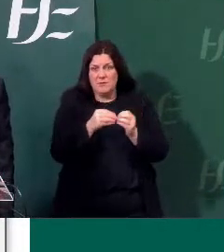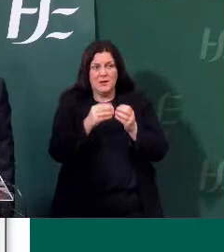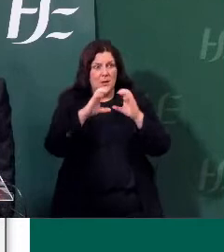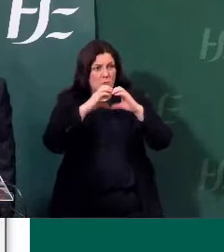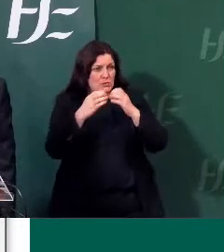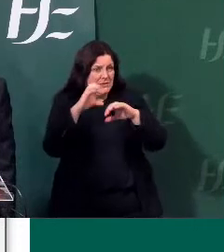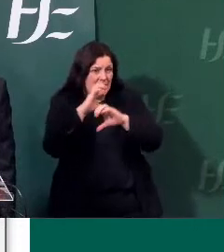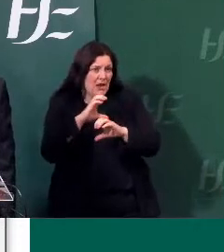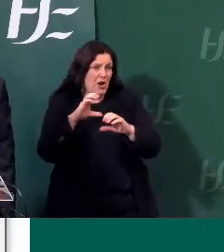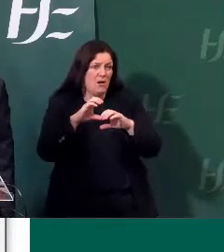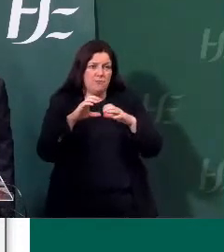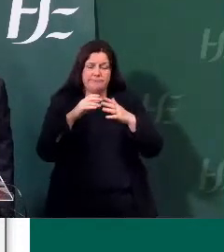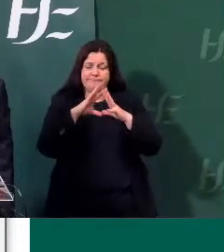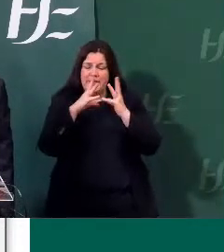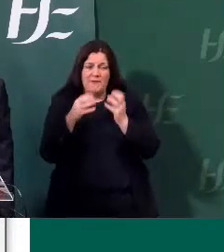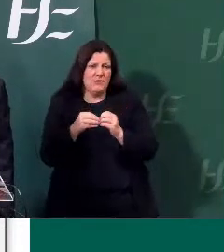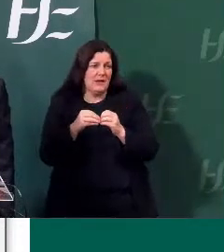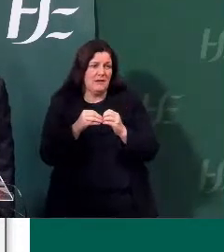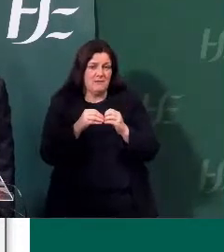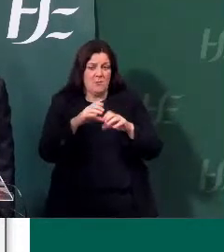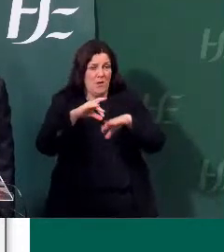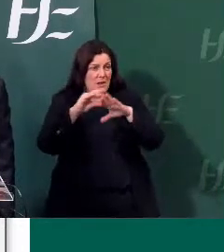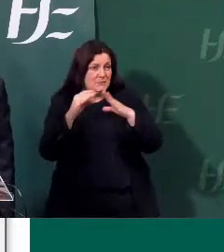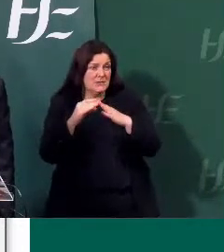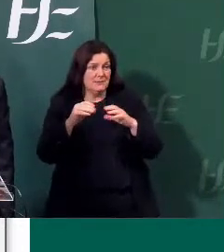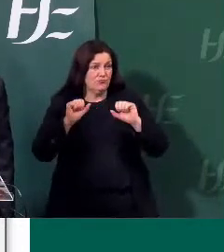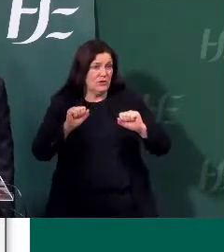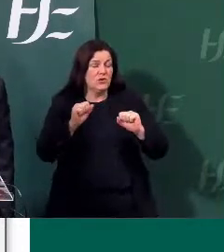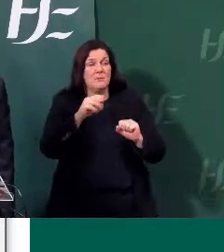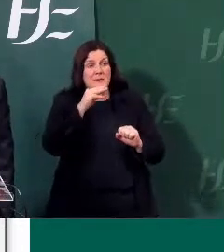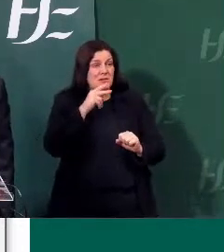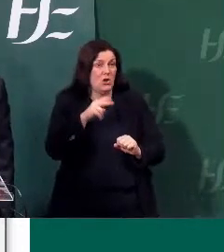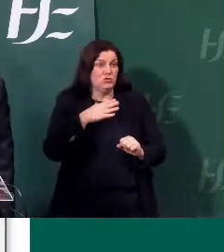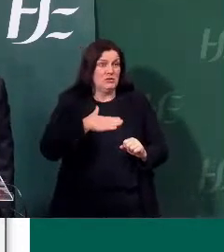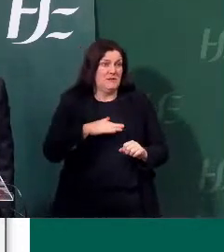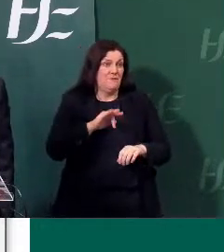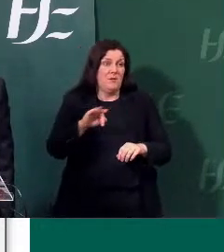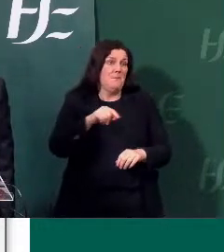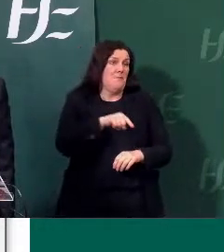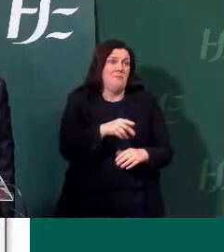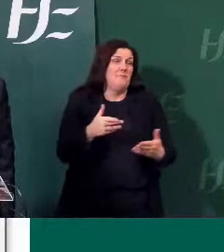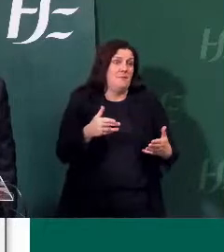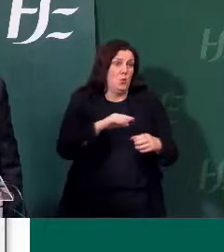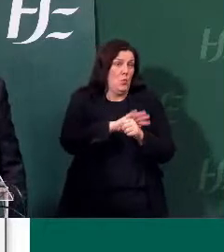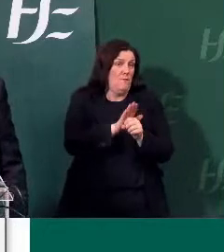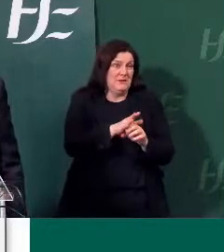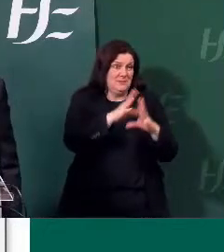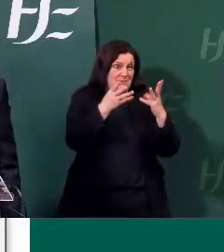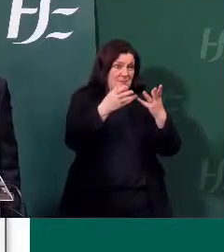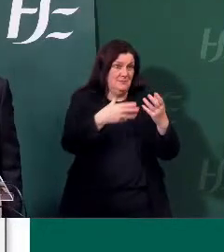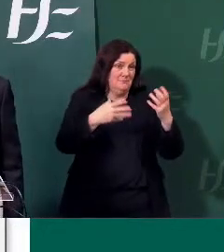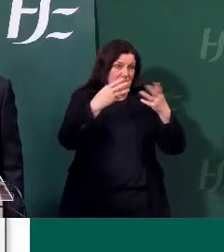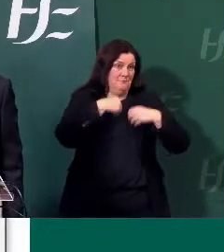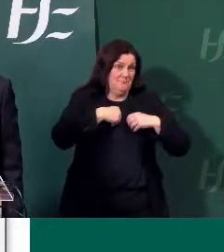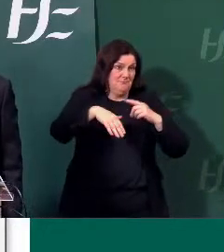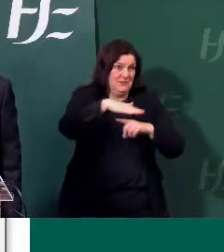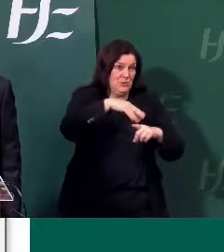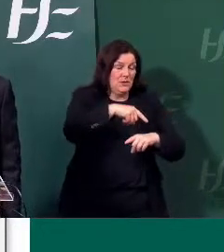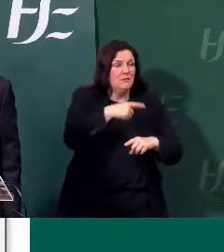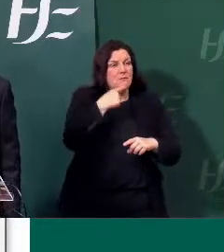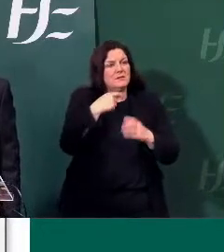strain, not just from COVID, but from the whole range of winter viruses and the continuity they're trying